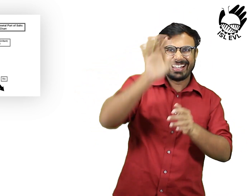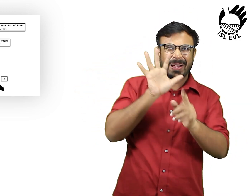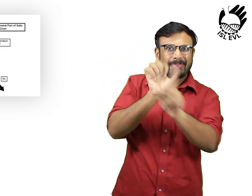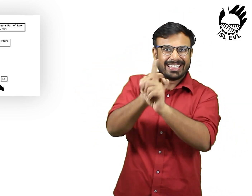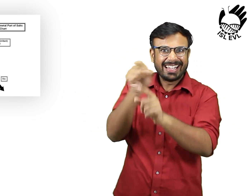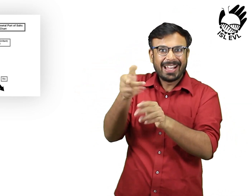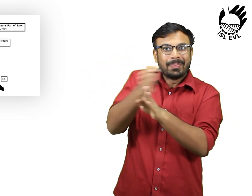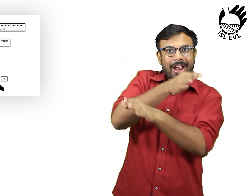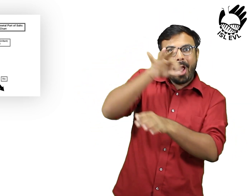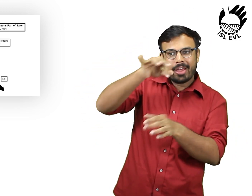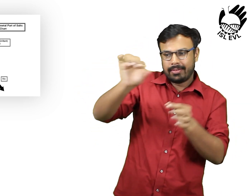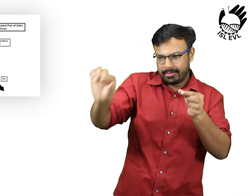Put a small spatula